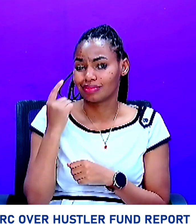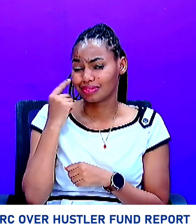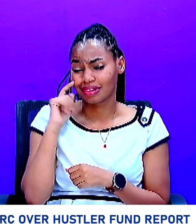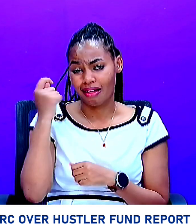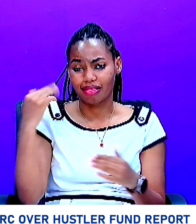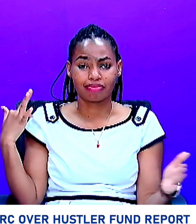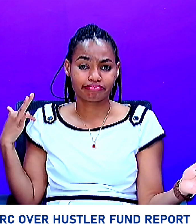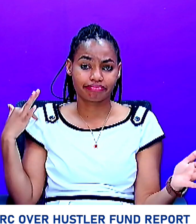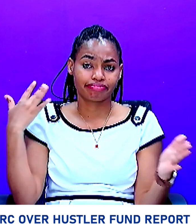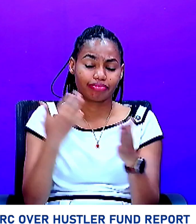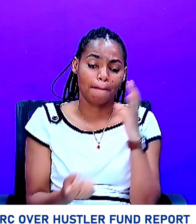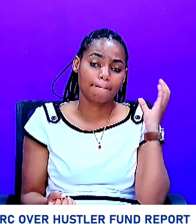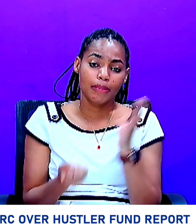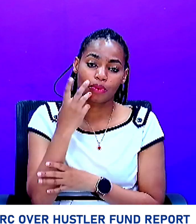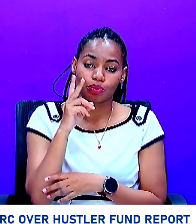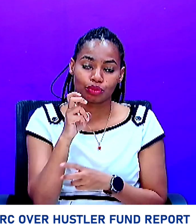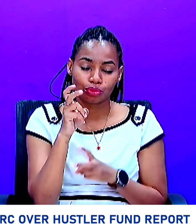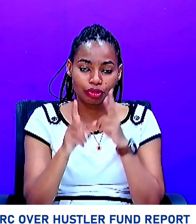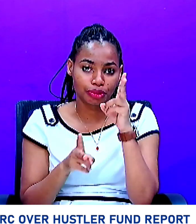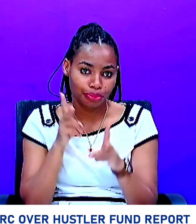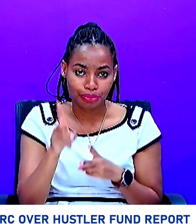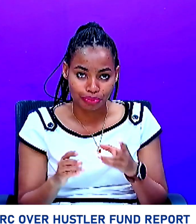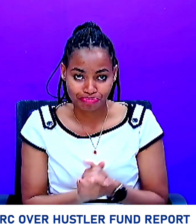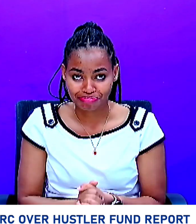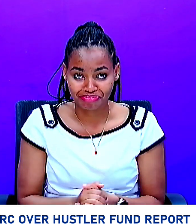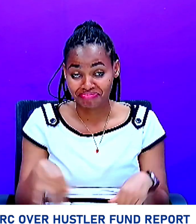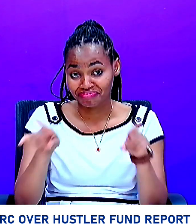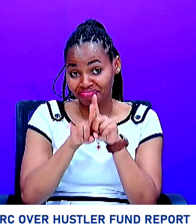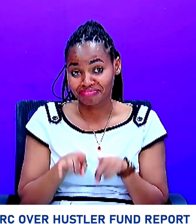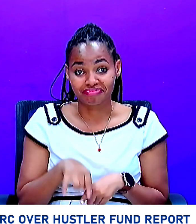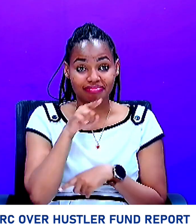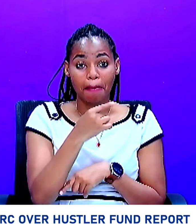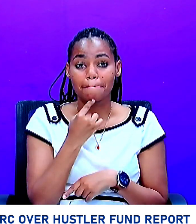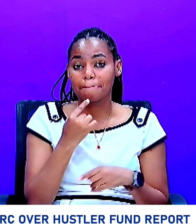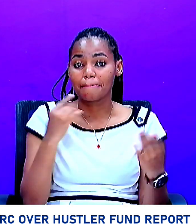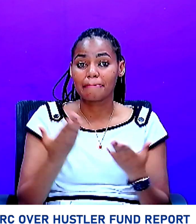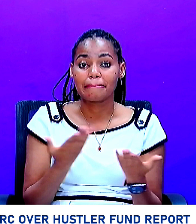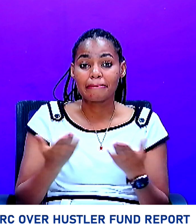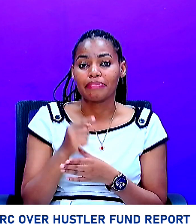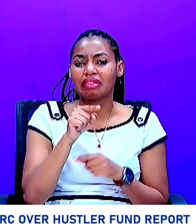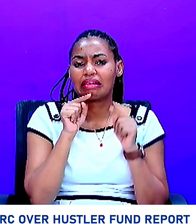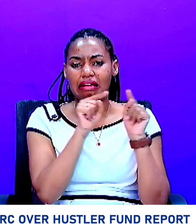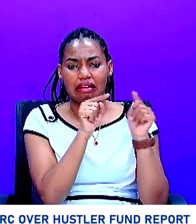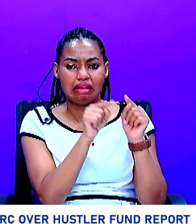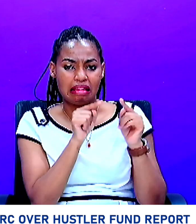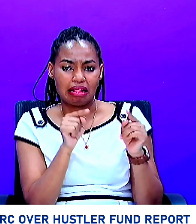success, citing the disbursement of 72 billion shillings to 26 million Kenyans since its launch